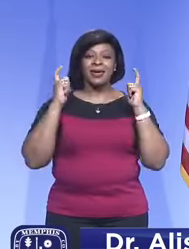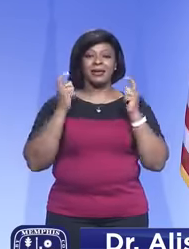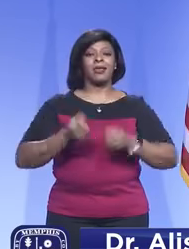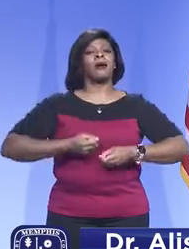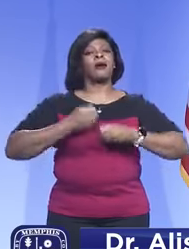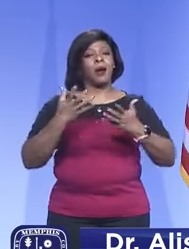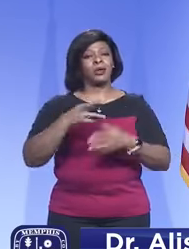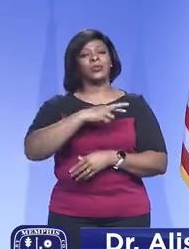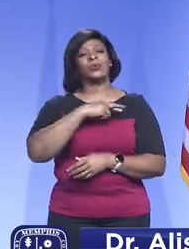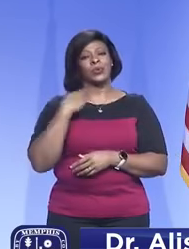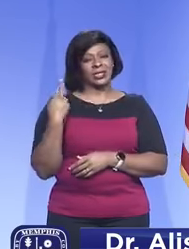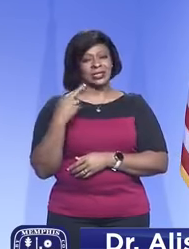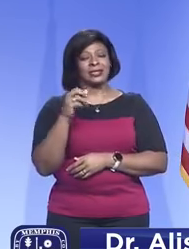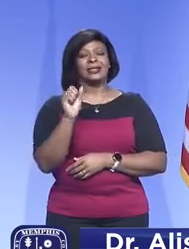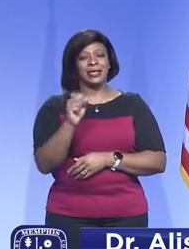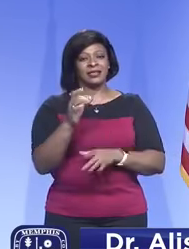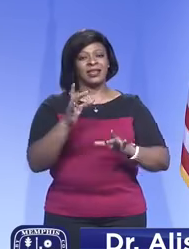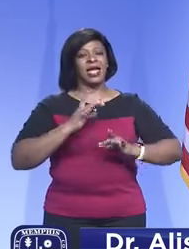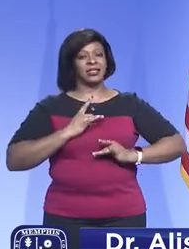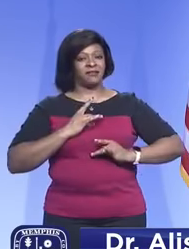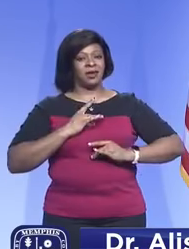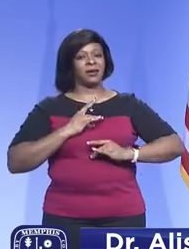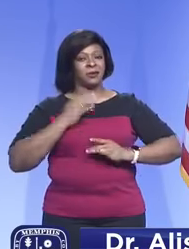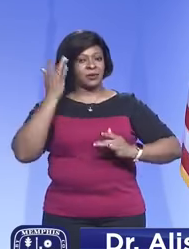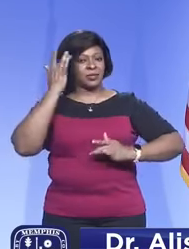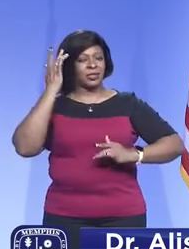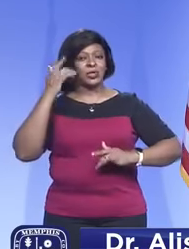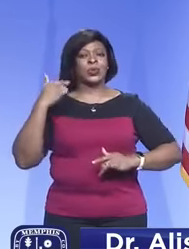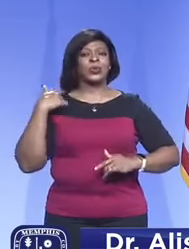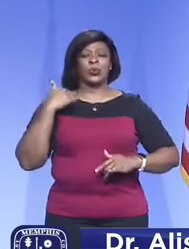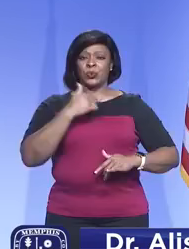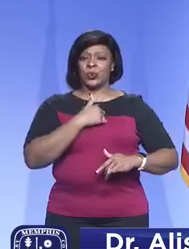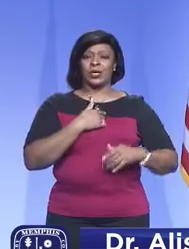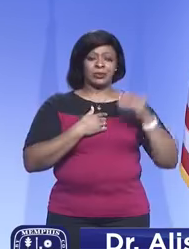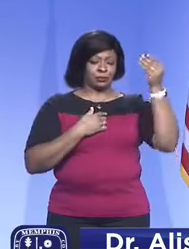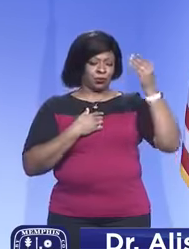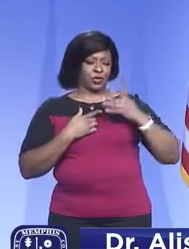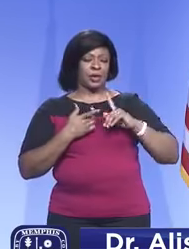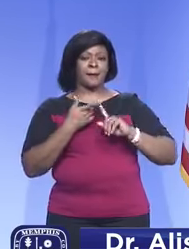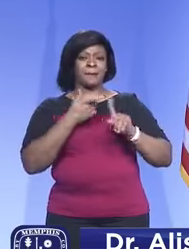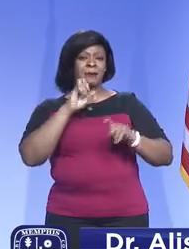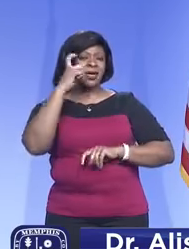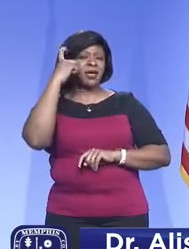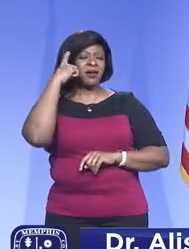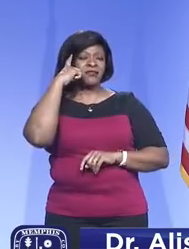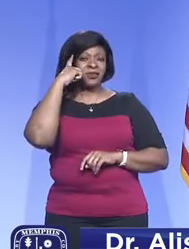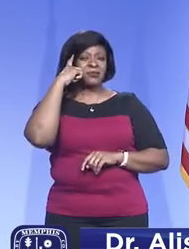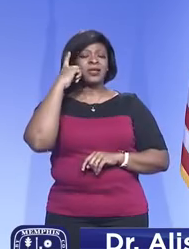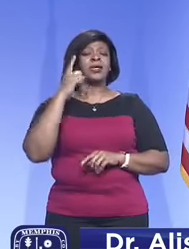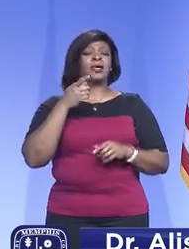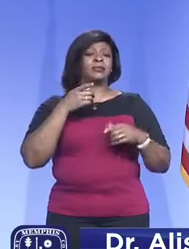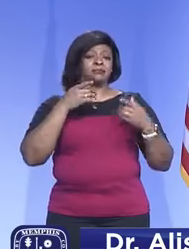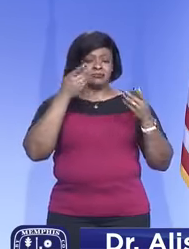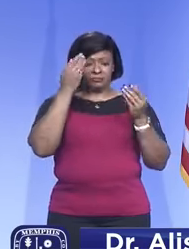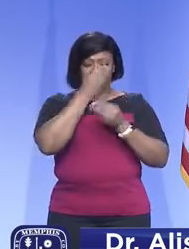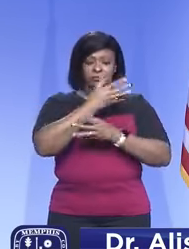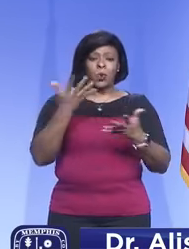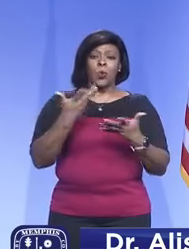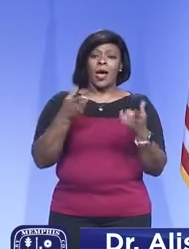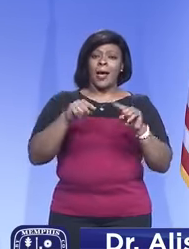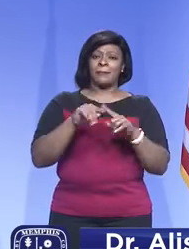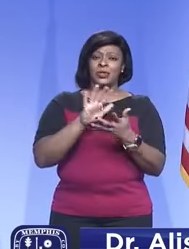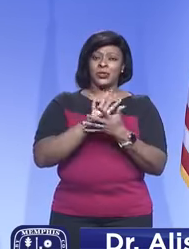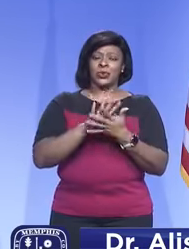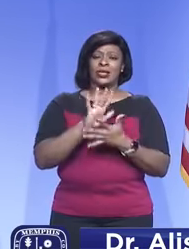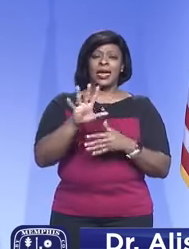a risk as well. We are preempted by the governor from really directing what happens in the schools, including